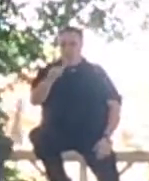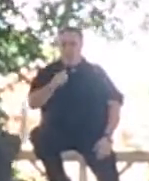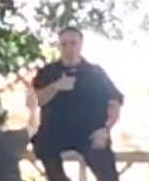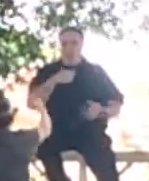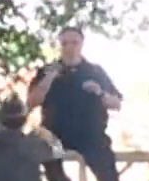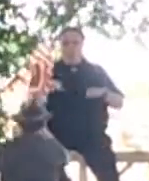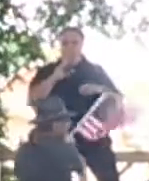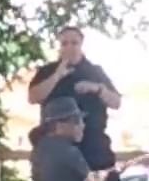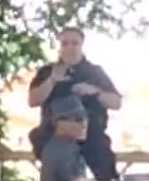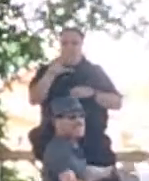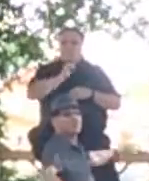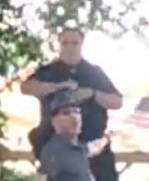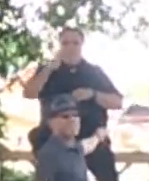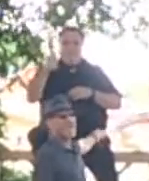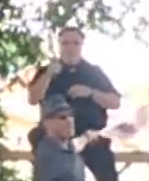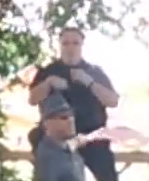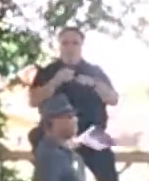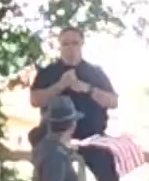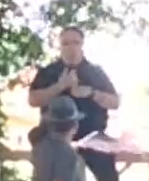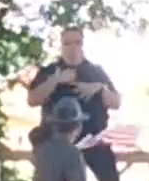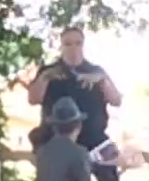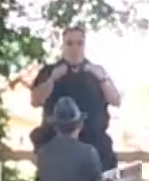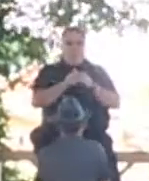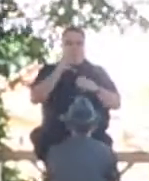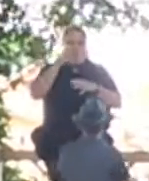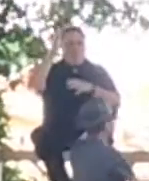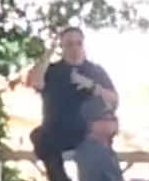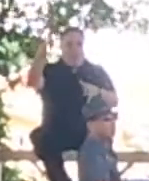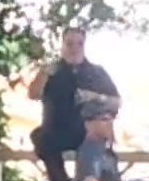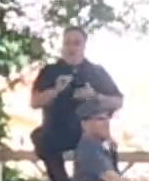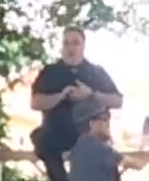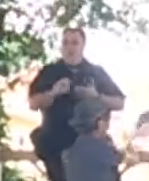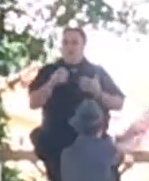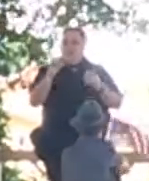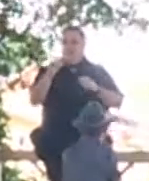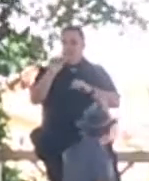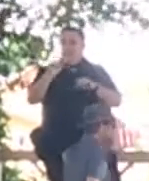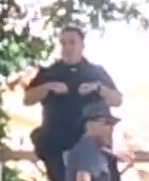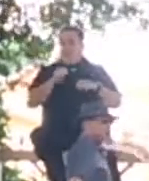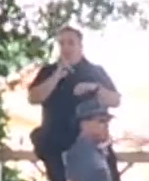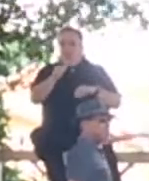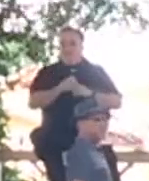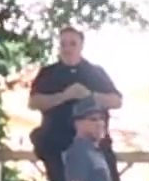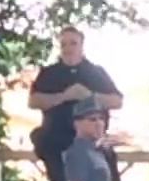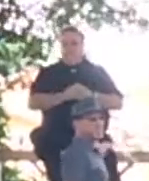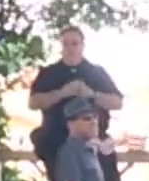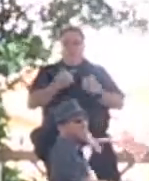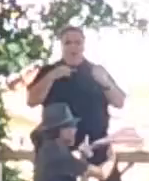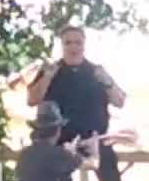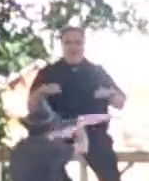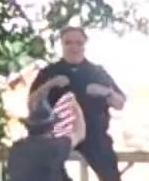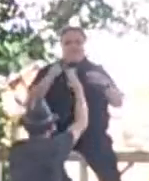I can be a 10-year-old walking with my grandfather. Claude Reese cannot. I